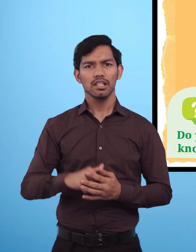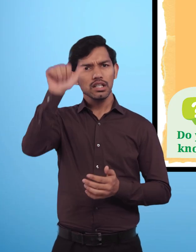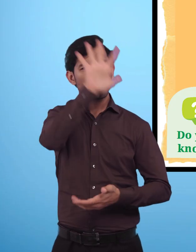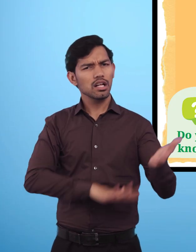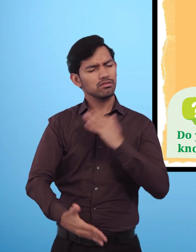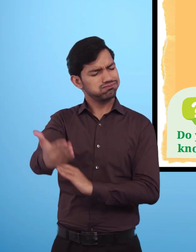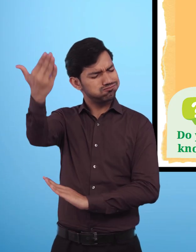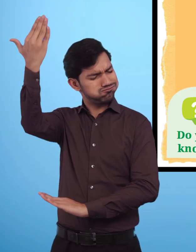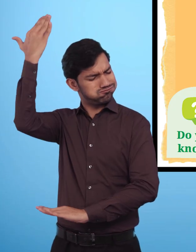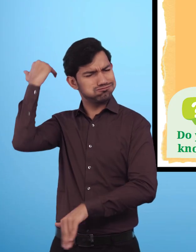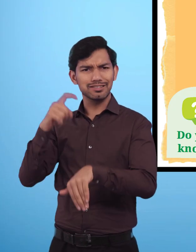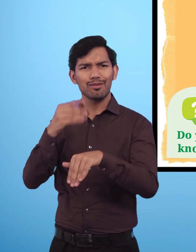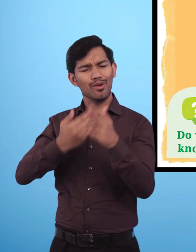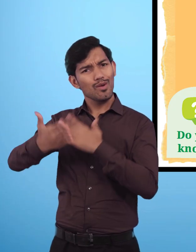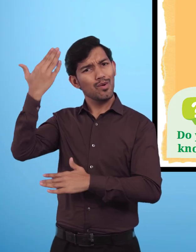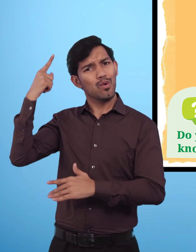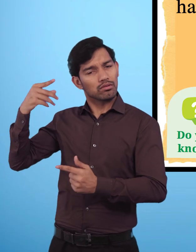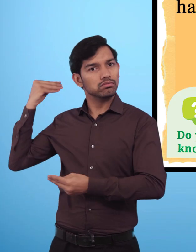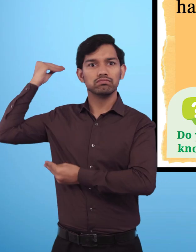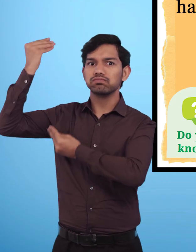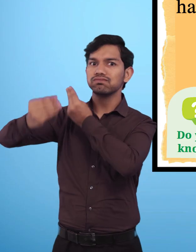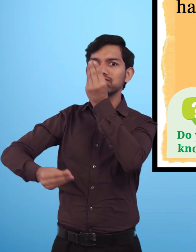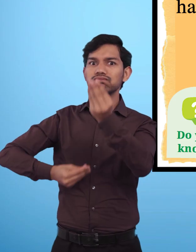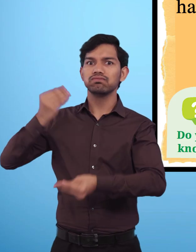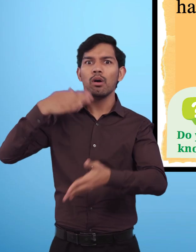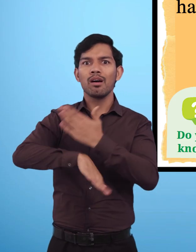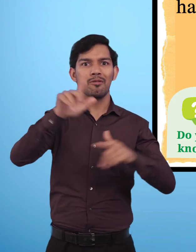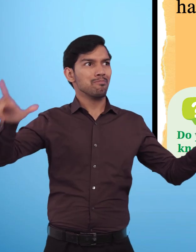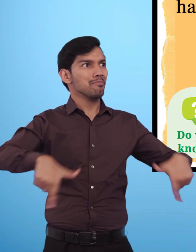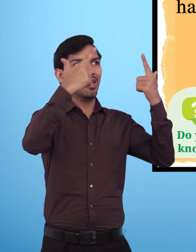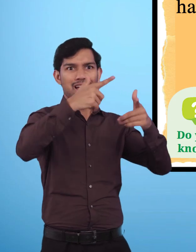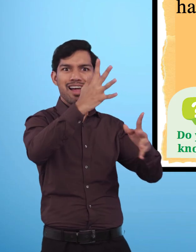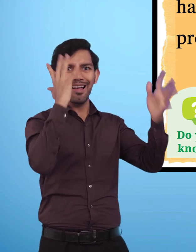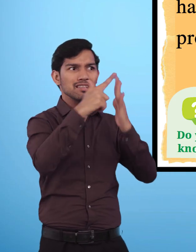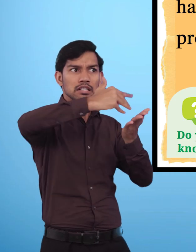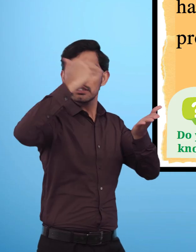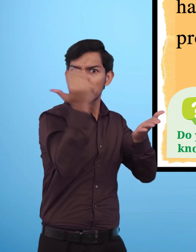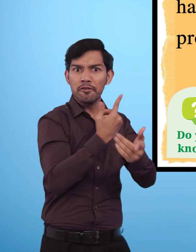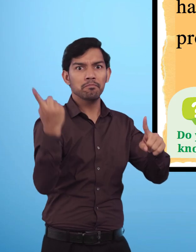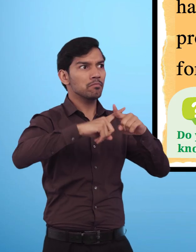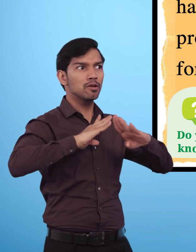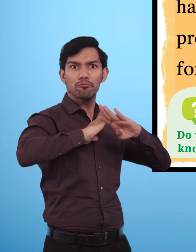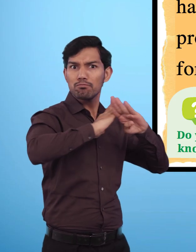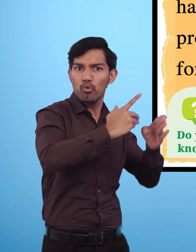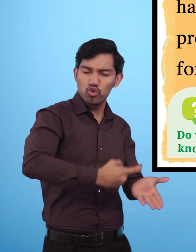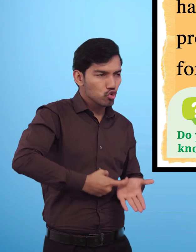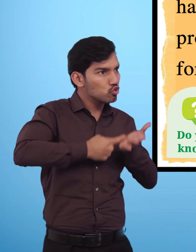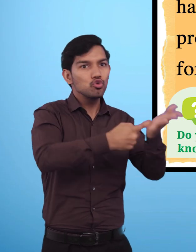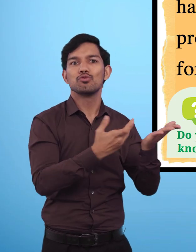From ancient times, India has had a tradition of respecting, protecting, and preserving forests.